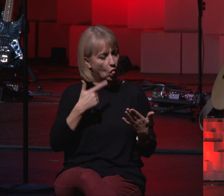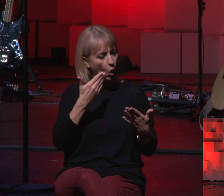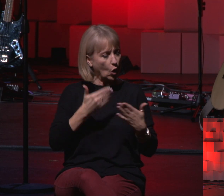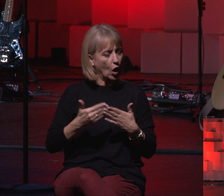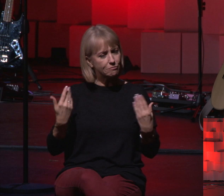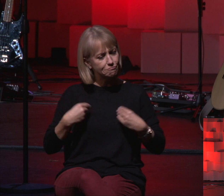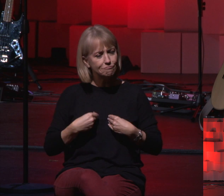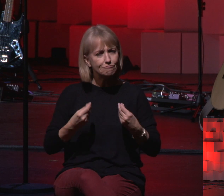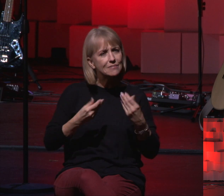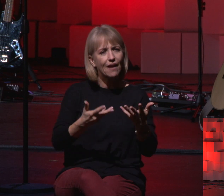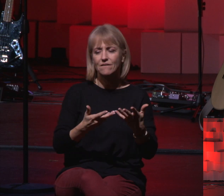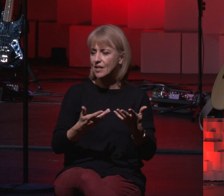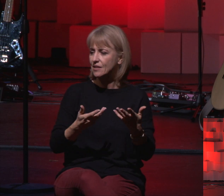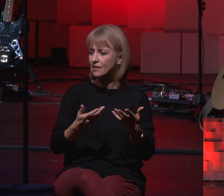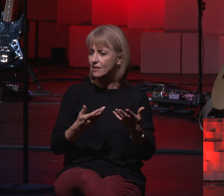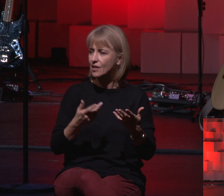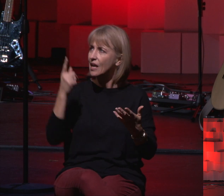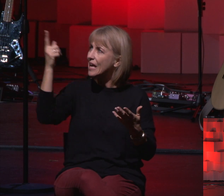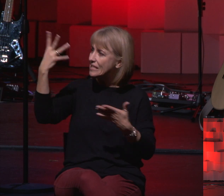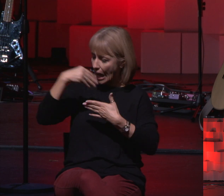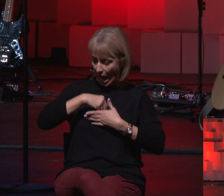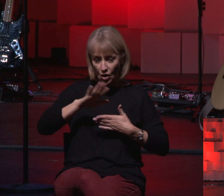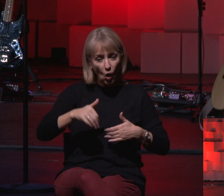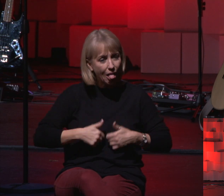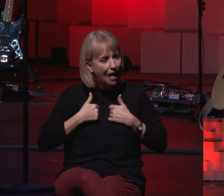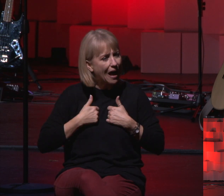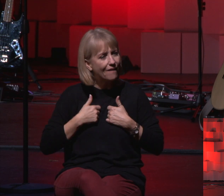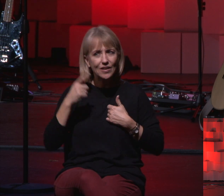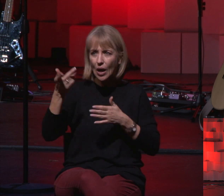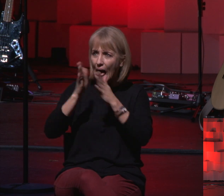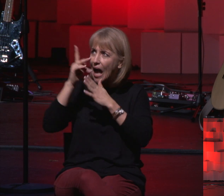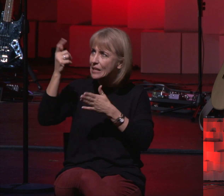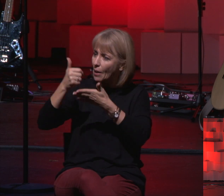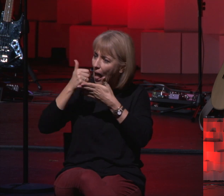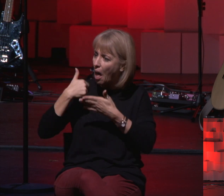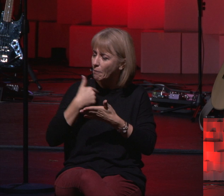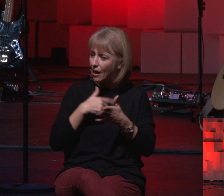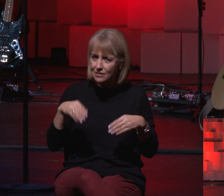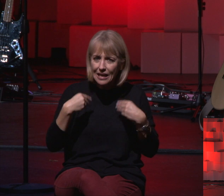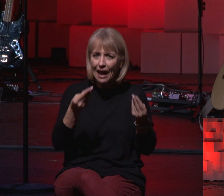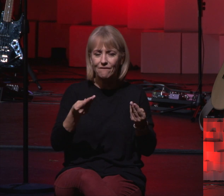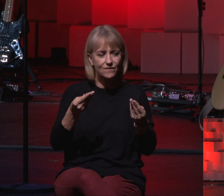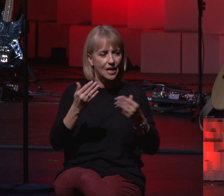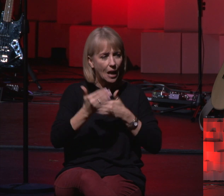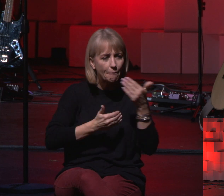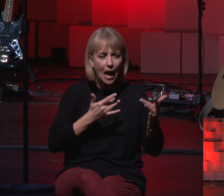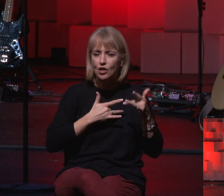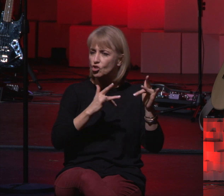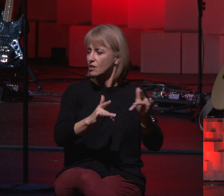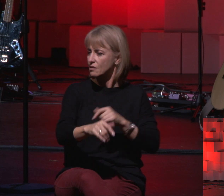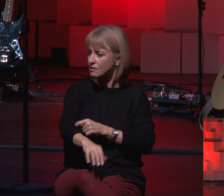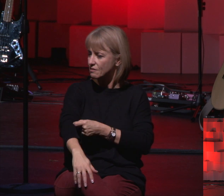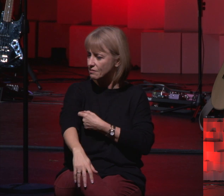in of yourself. You got the presence of God in your life and say, God, help me this love and this grace to come out with compassion. So when you see the people who are out